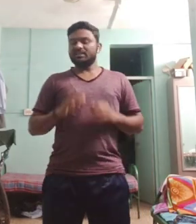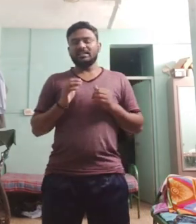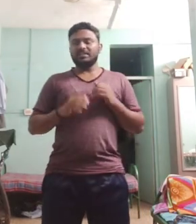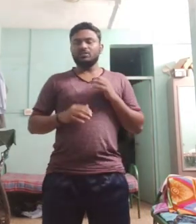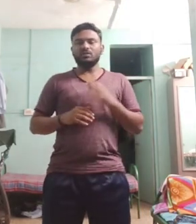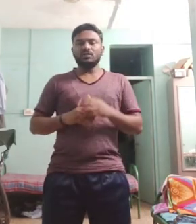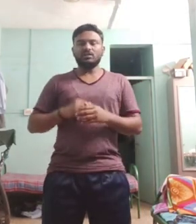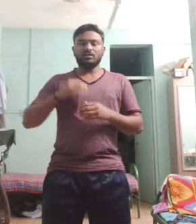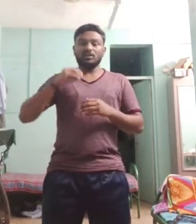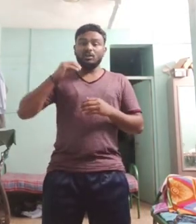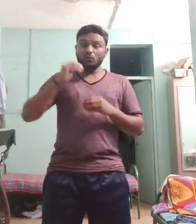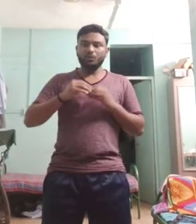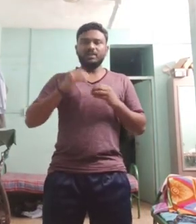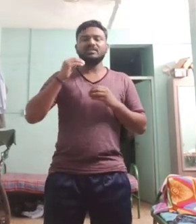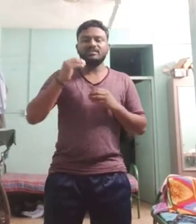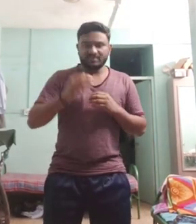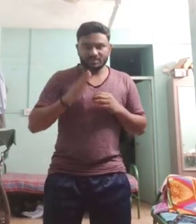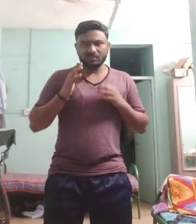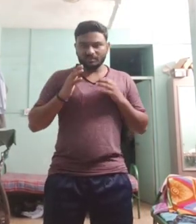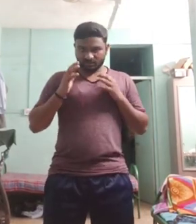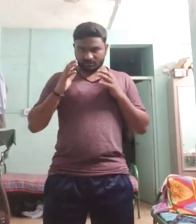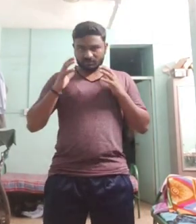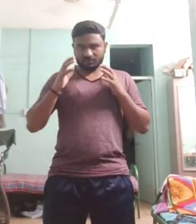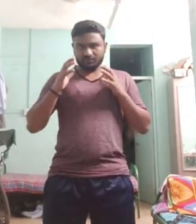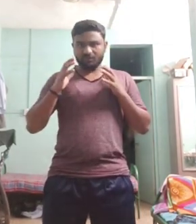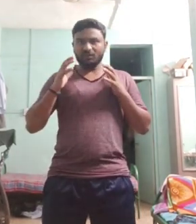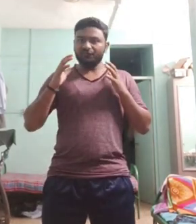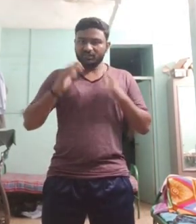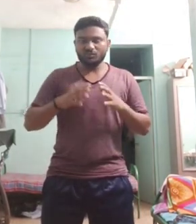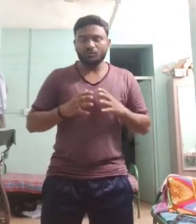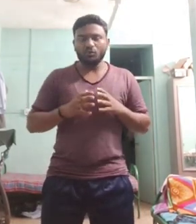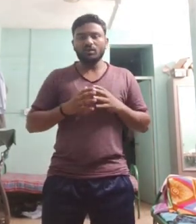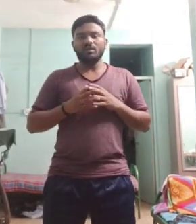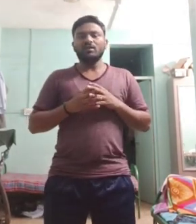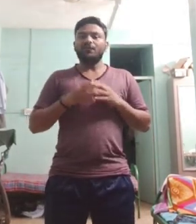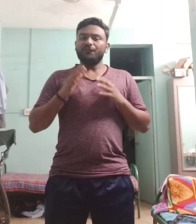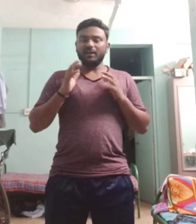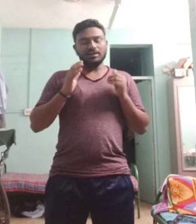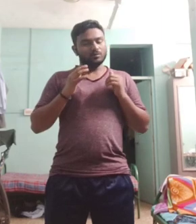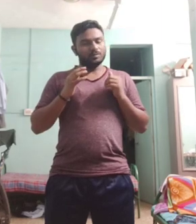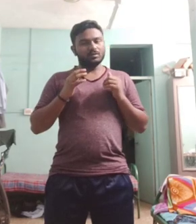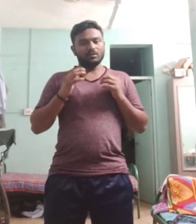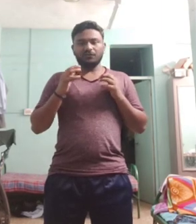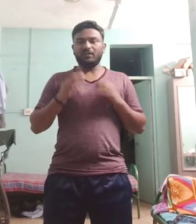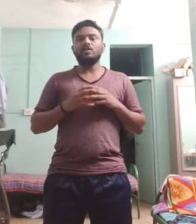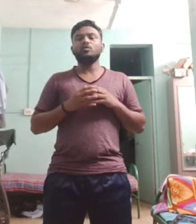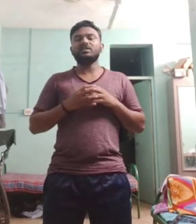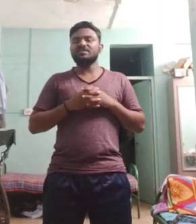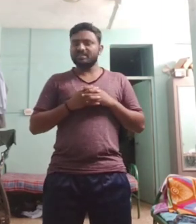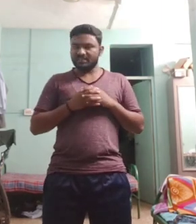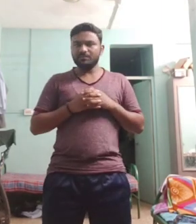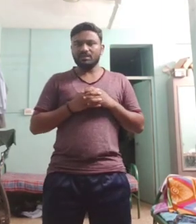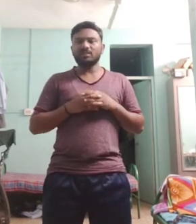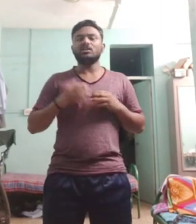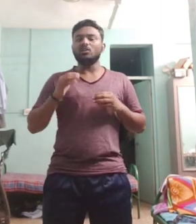get into the looping system. First of all, while loop. While loop is nothing but the